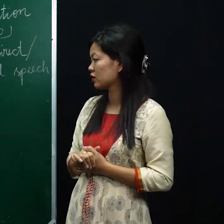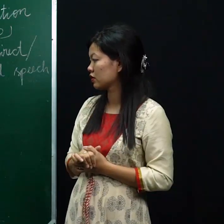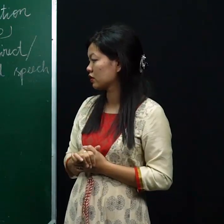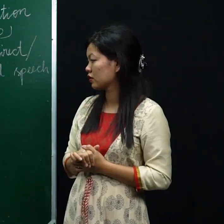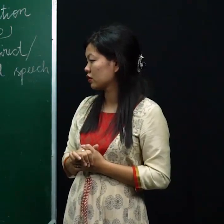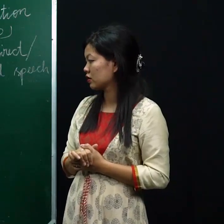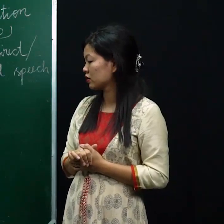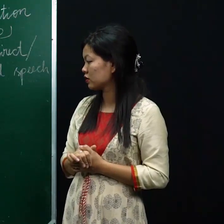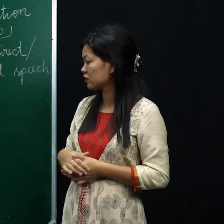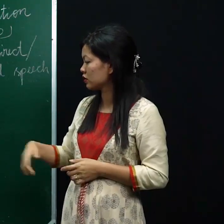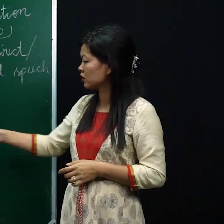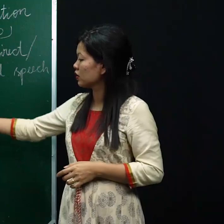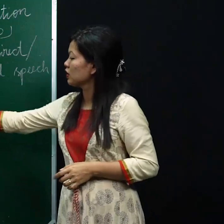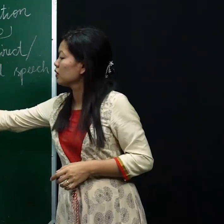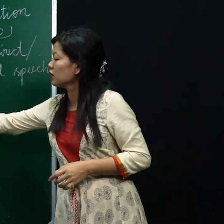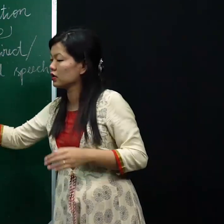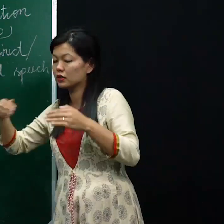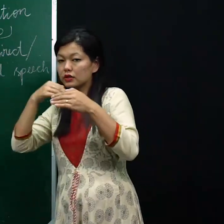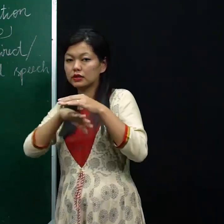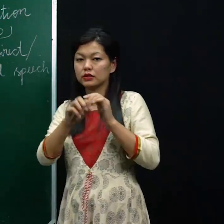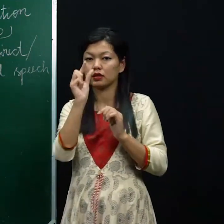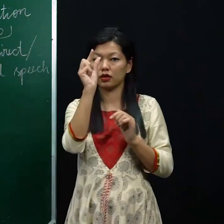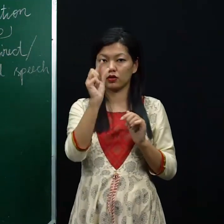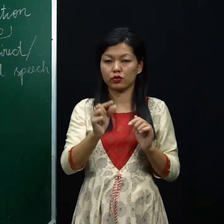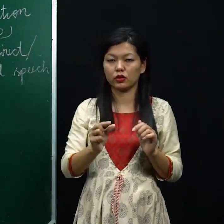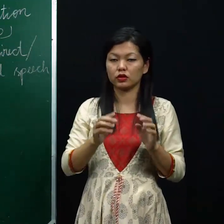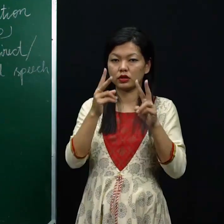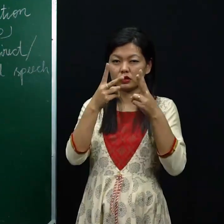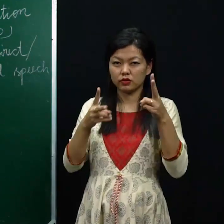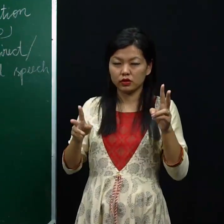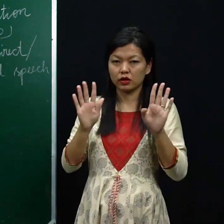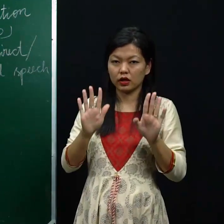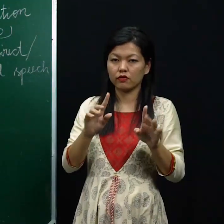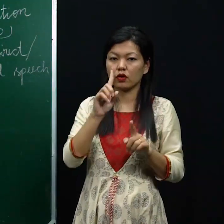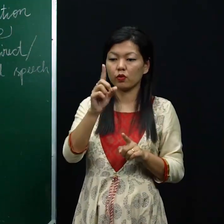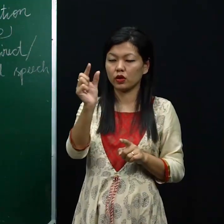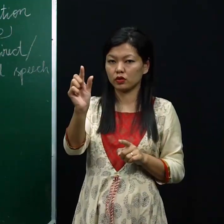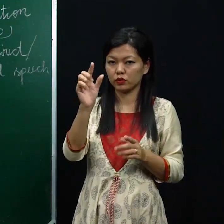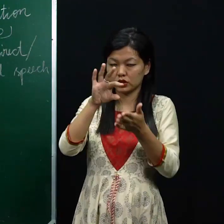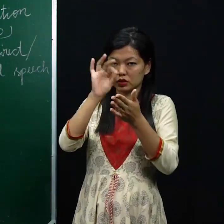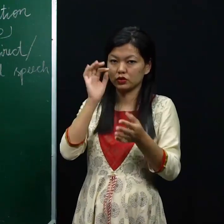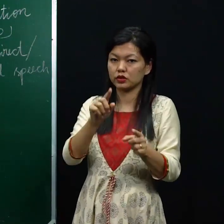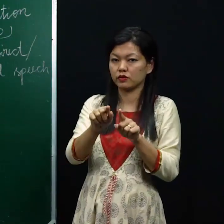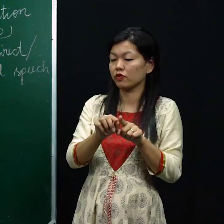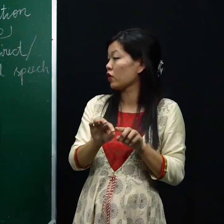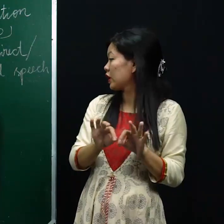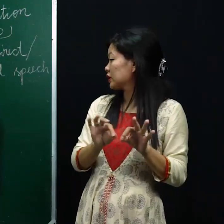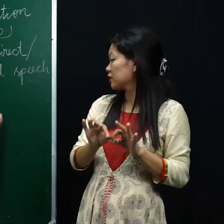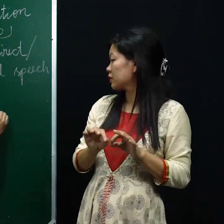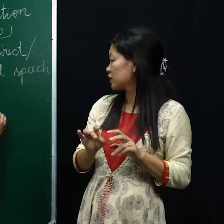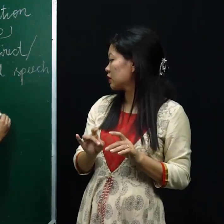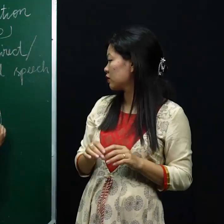the reporting verb in the direct speech. Let me write it down for you. Reporting verb.